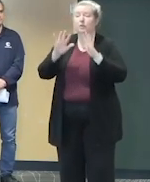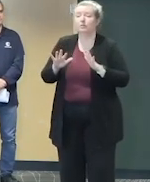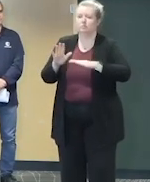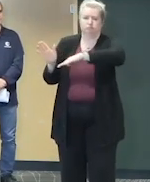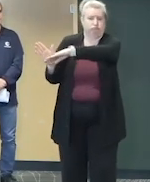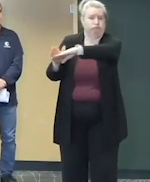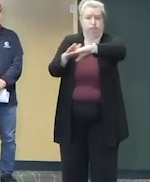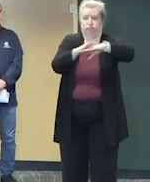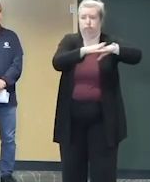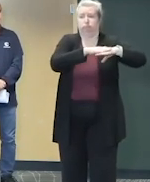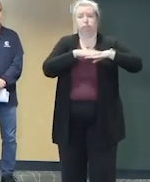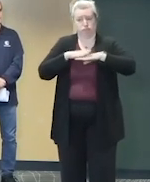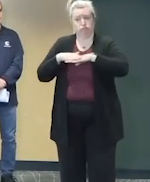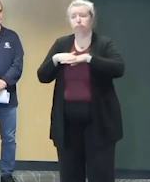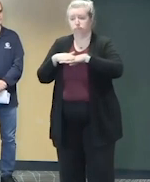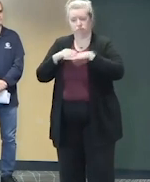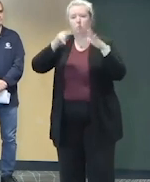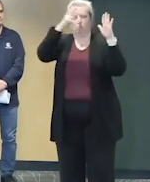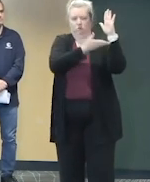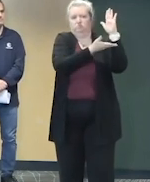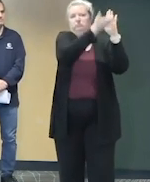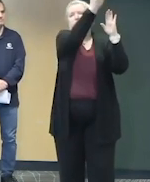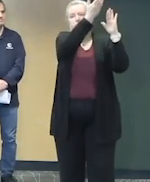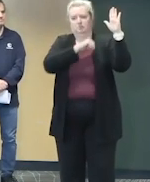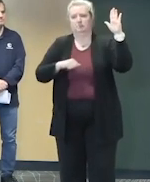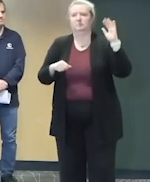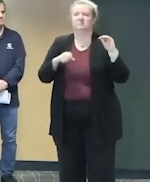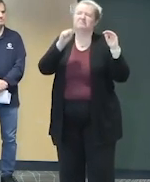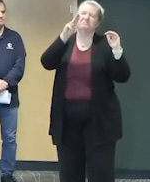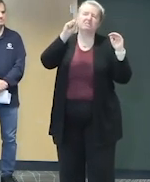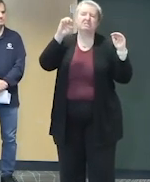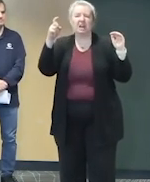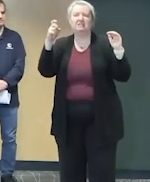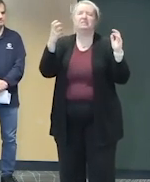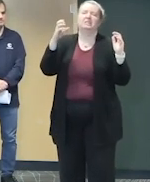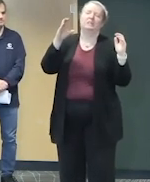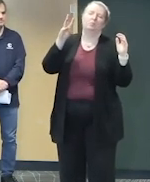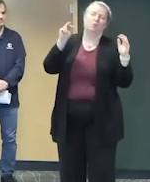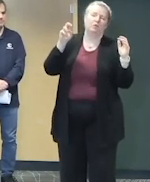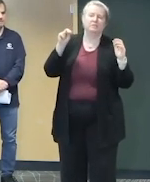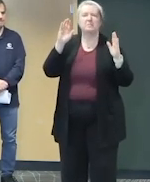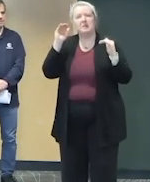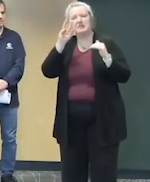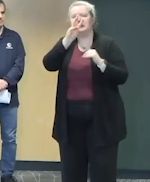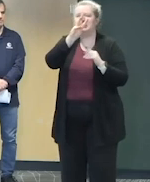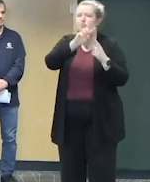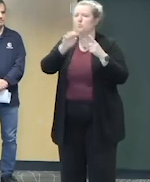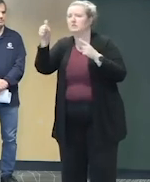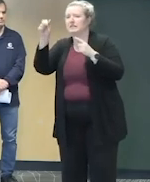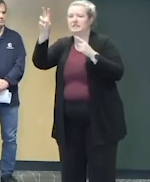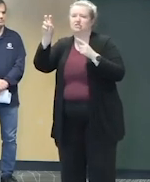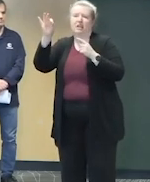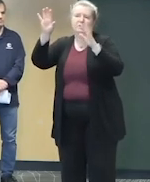County, Sussex County, Warren County, and Western Bergen, and we can anticipate 6 to 10 inches of snow in those areas with up to an inch an hour.